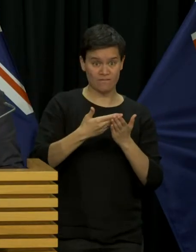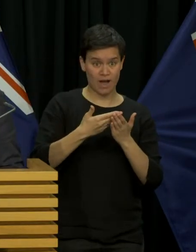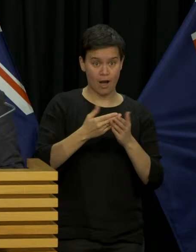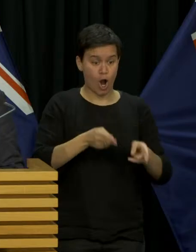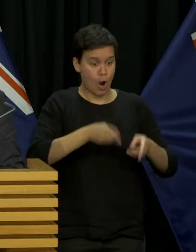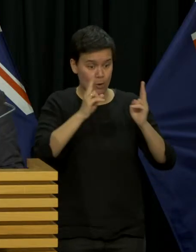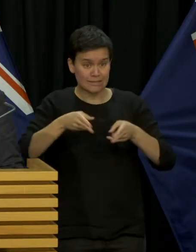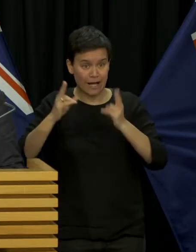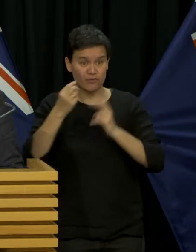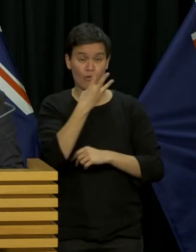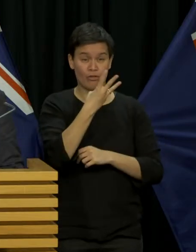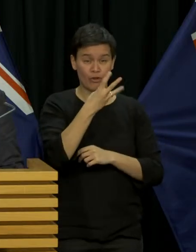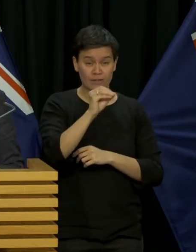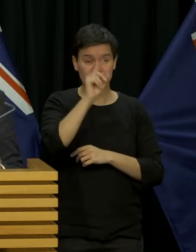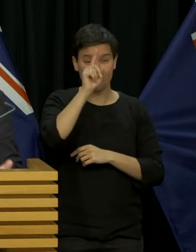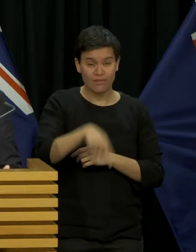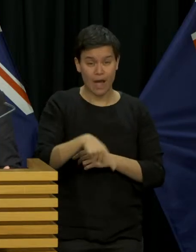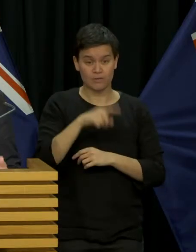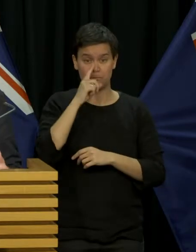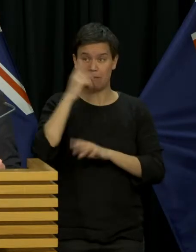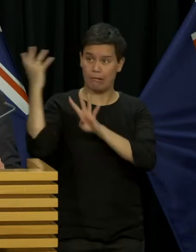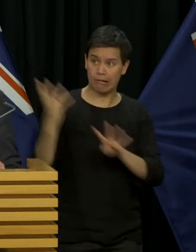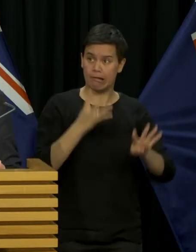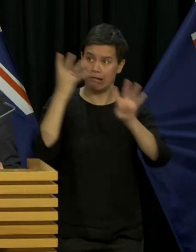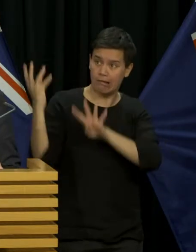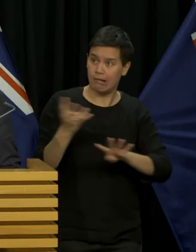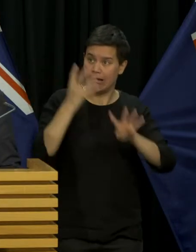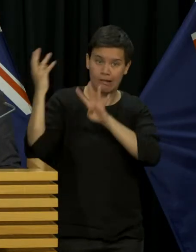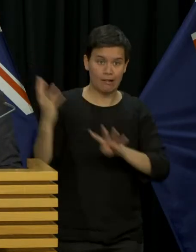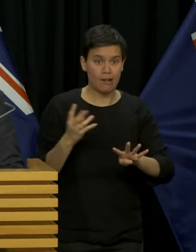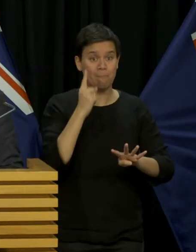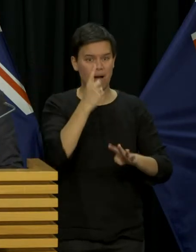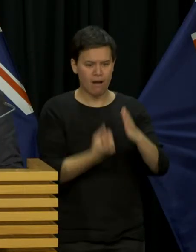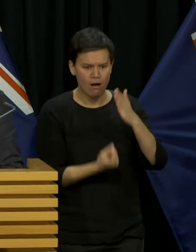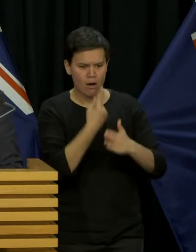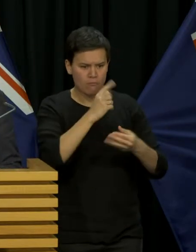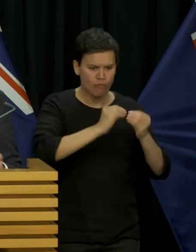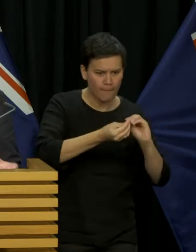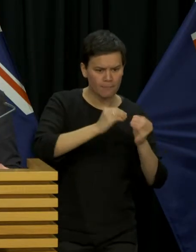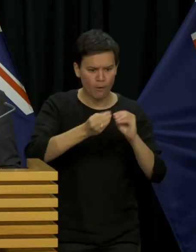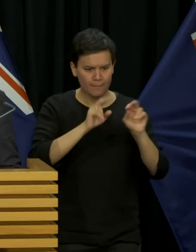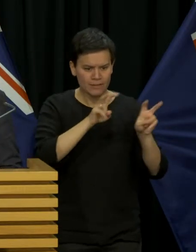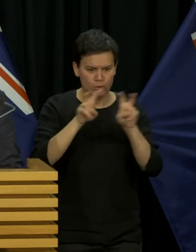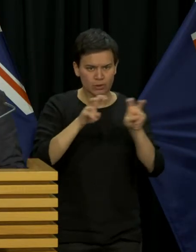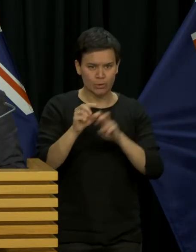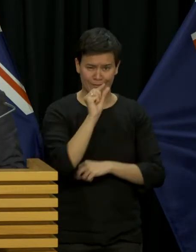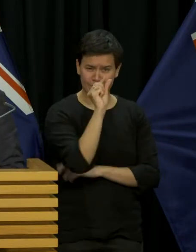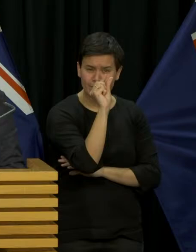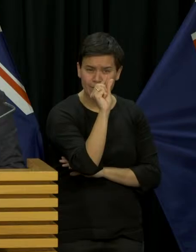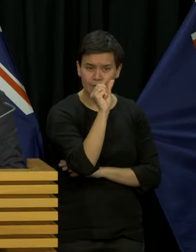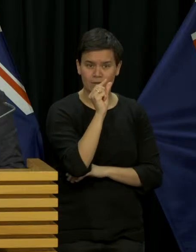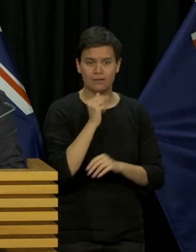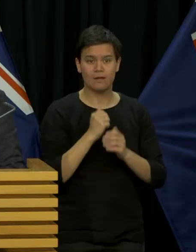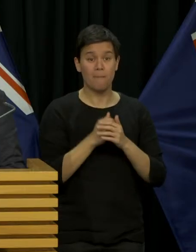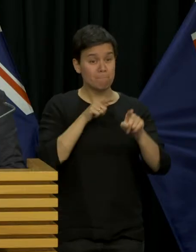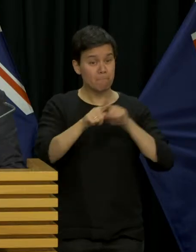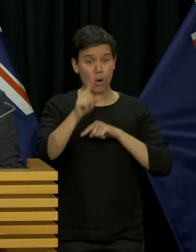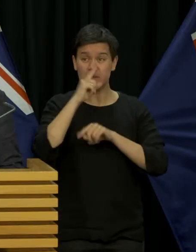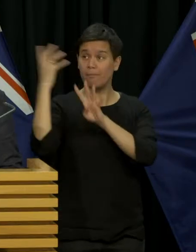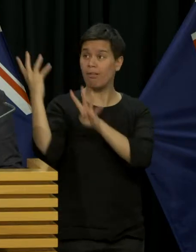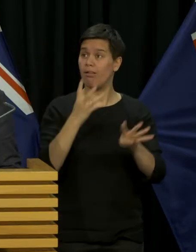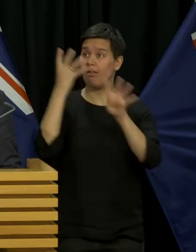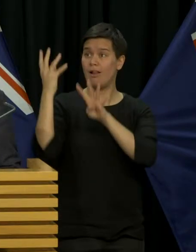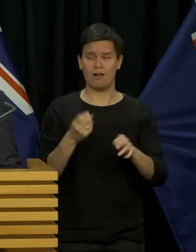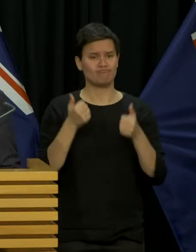managed isolation and quarantine, and we've had a handful of issues that we've been dealing with. The vast majority of people coming through here are